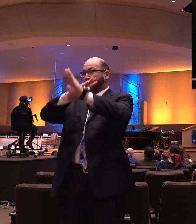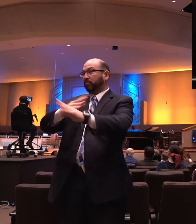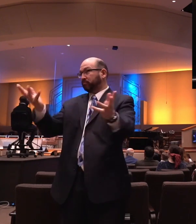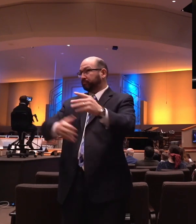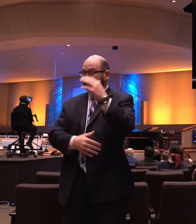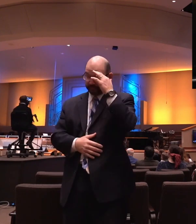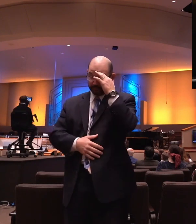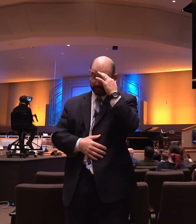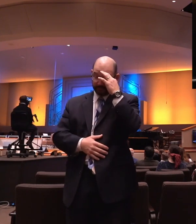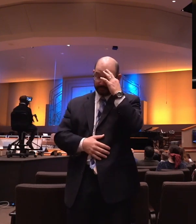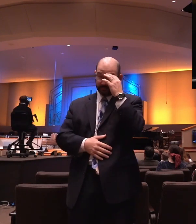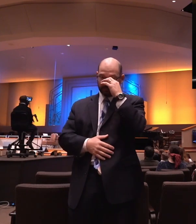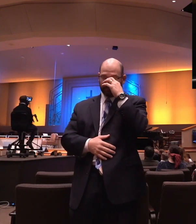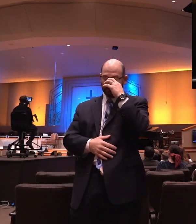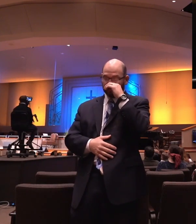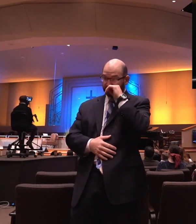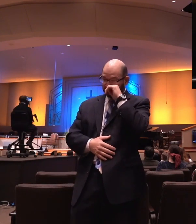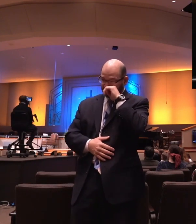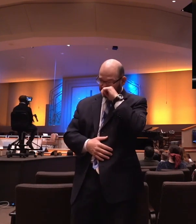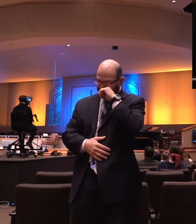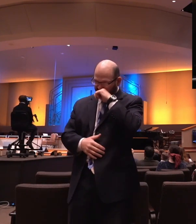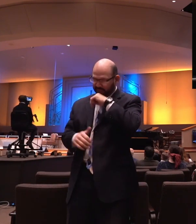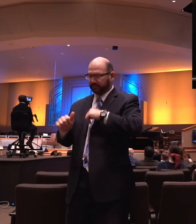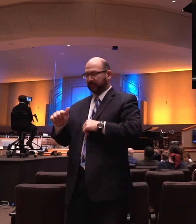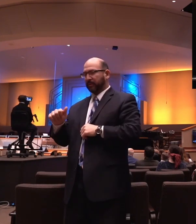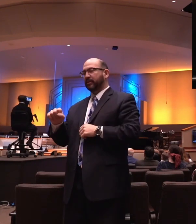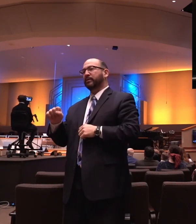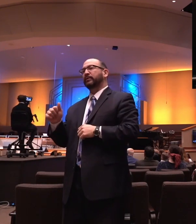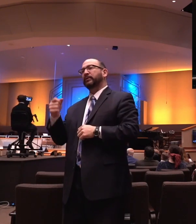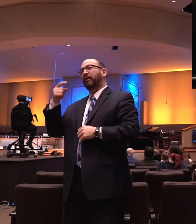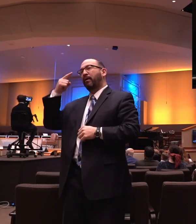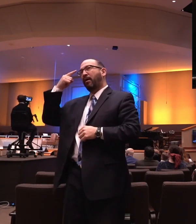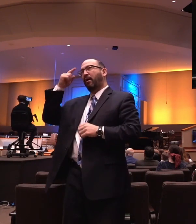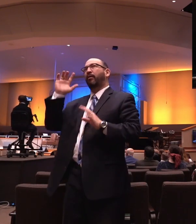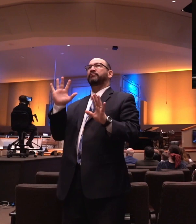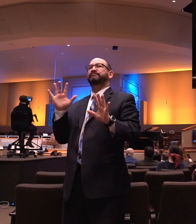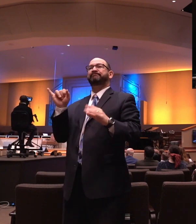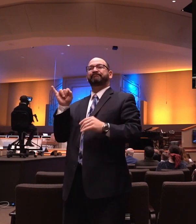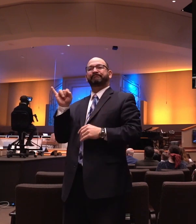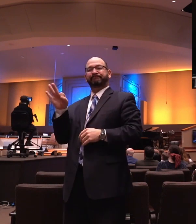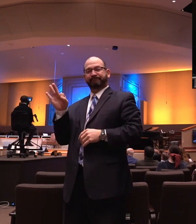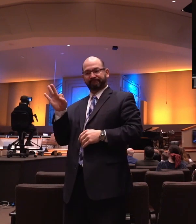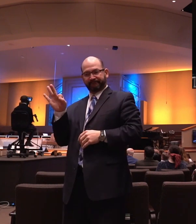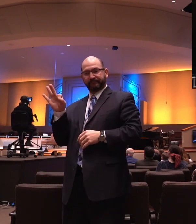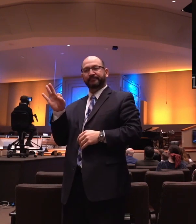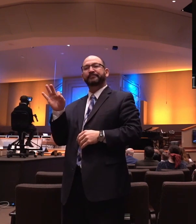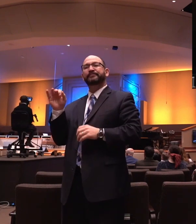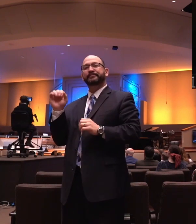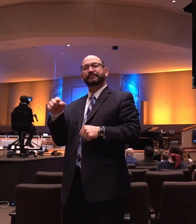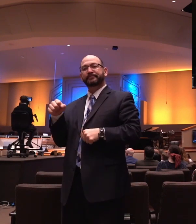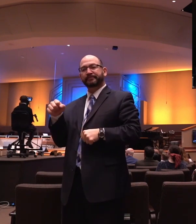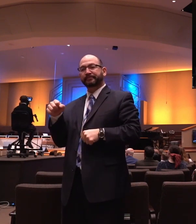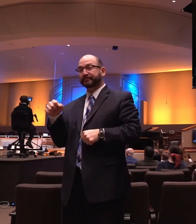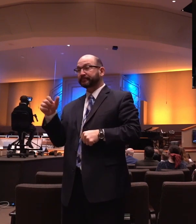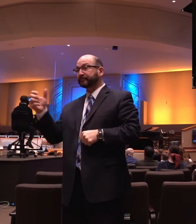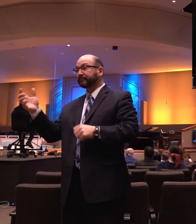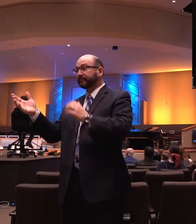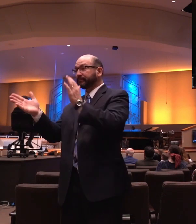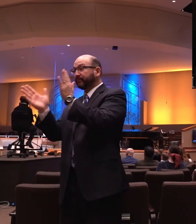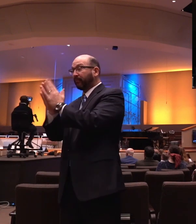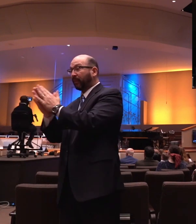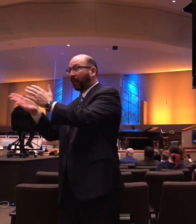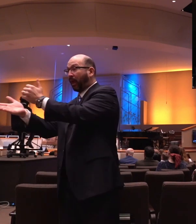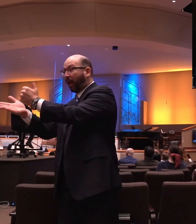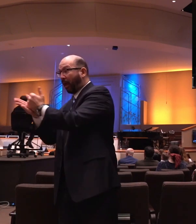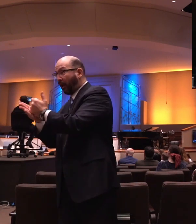Well, Asa comes up with an idea. He says, if I can get the king of Syria to go